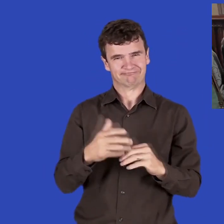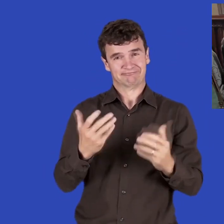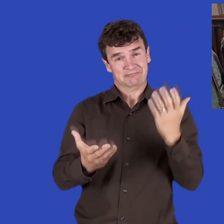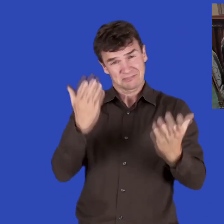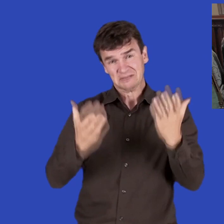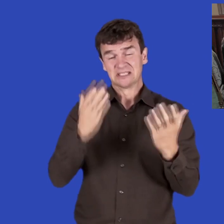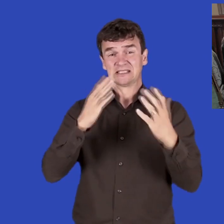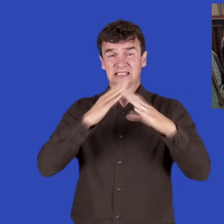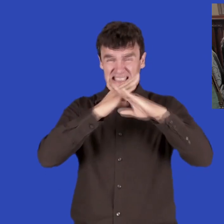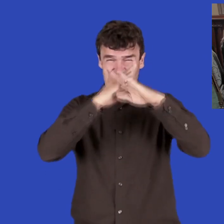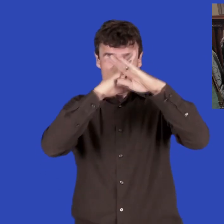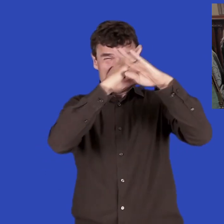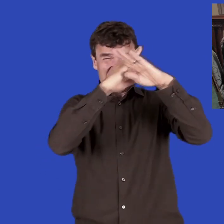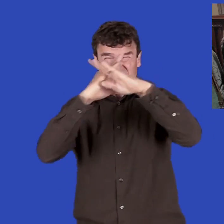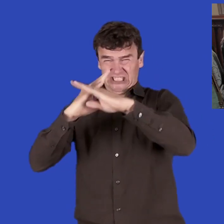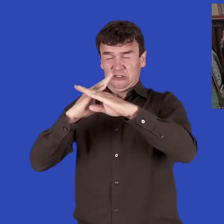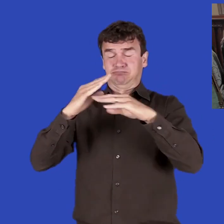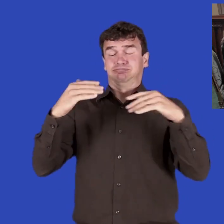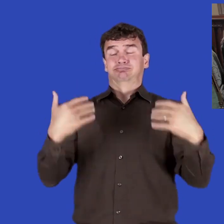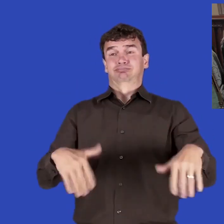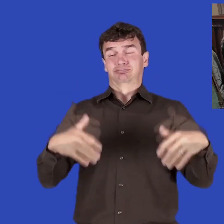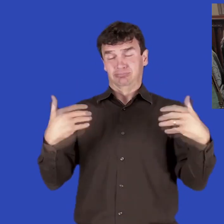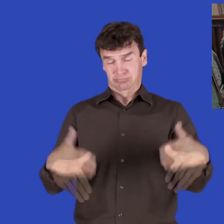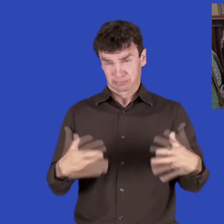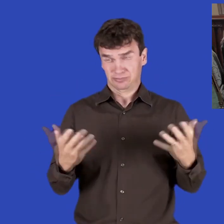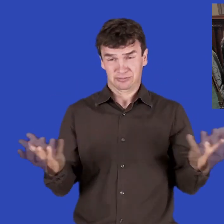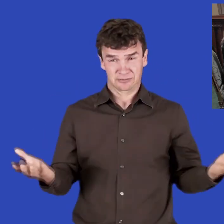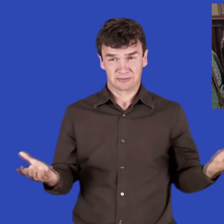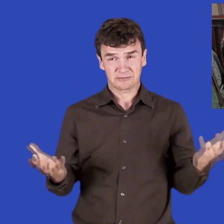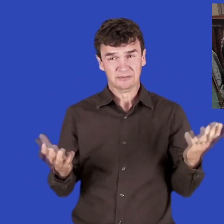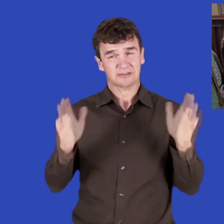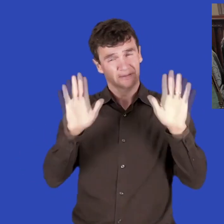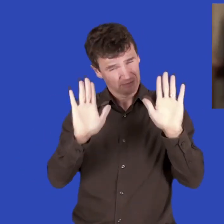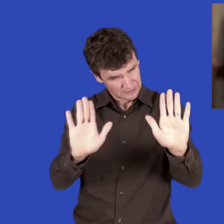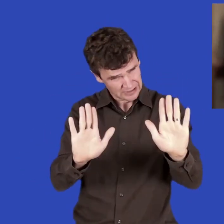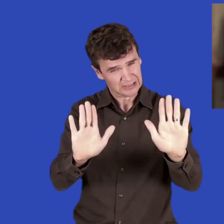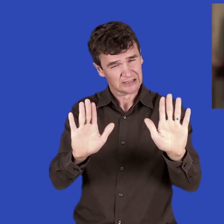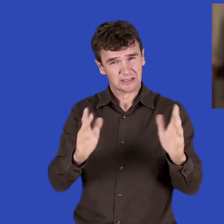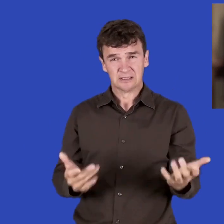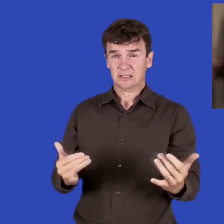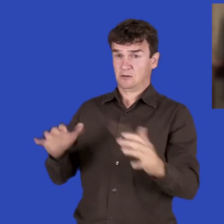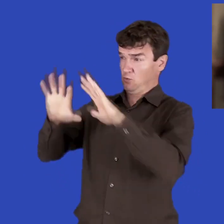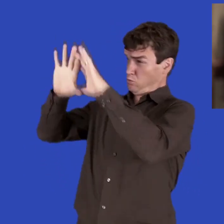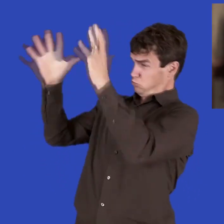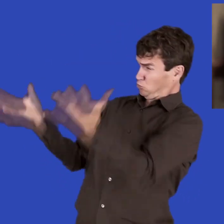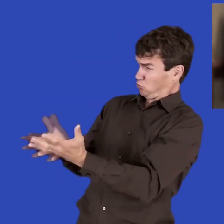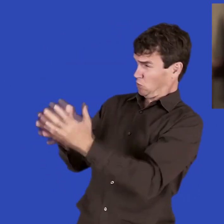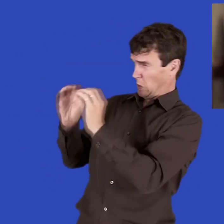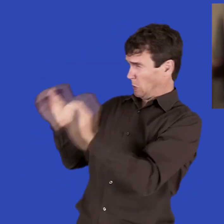say, but you can have a lot of really adverse external circumstances. But I think you have